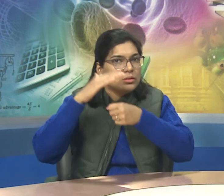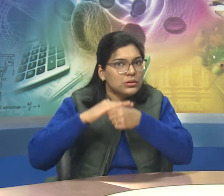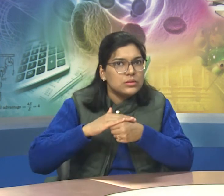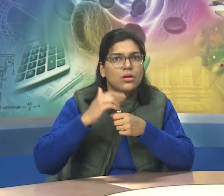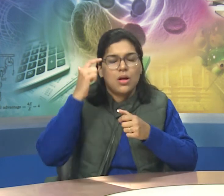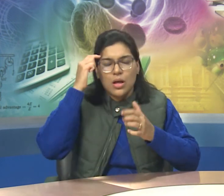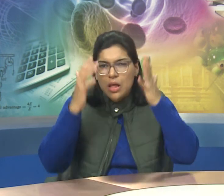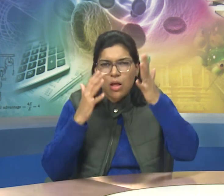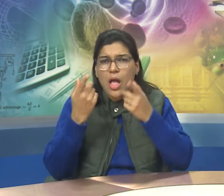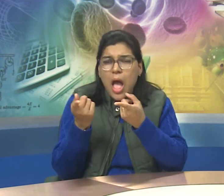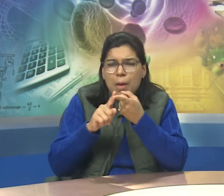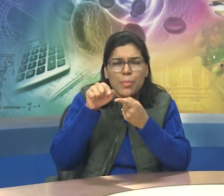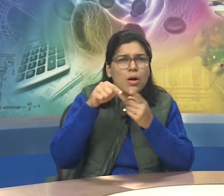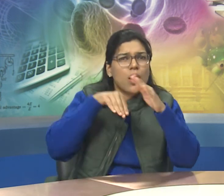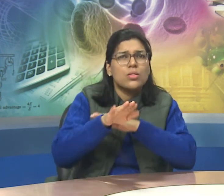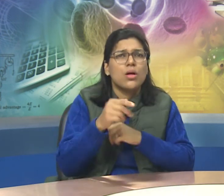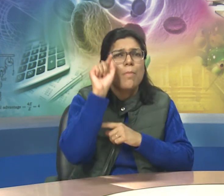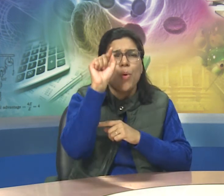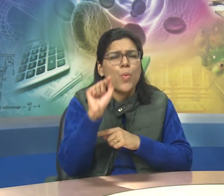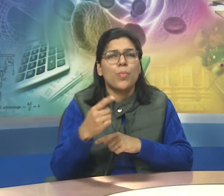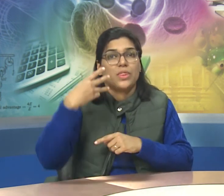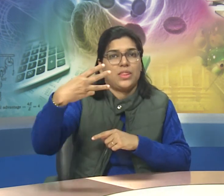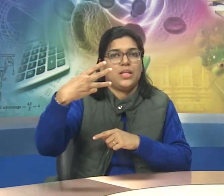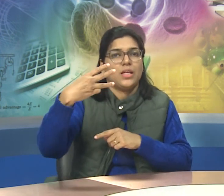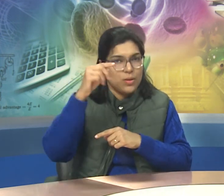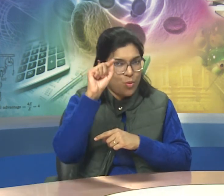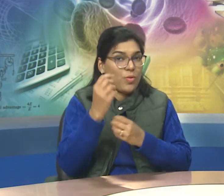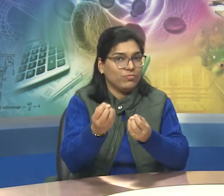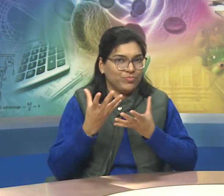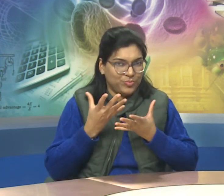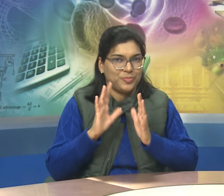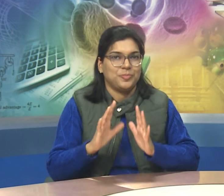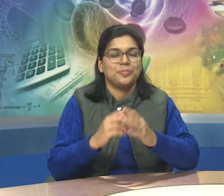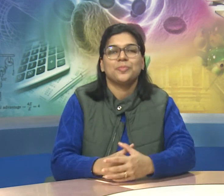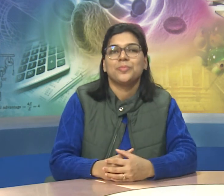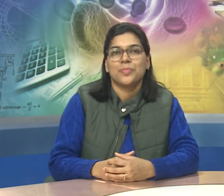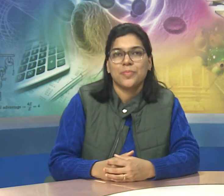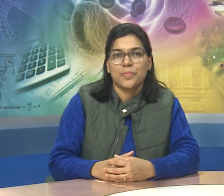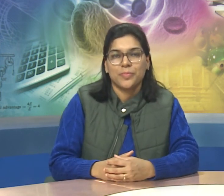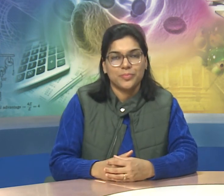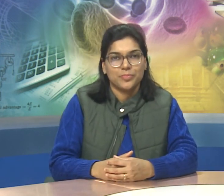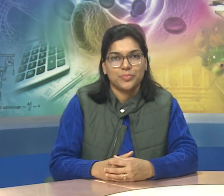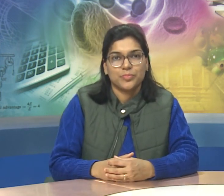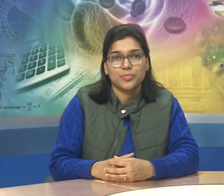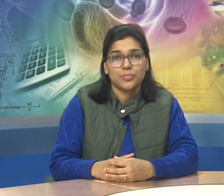what happens when a person is stressed, give